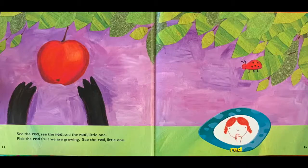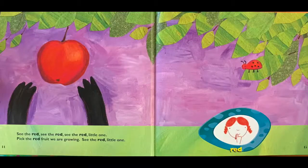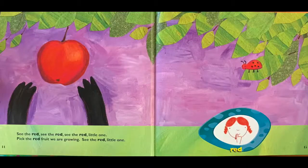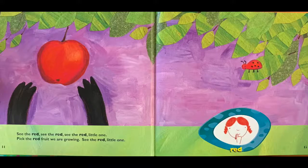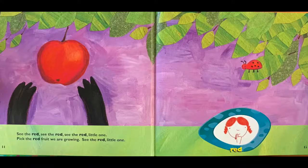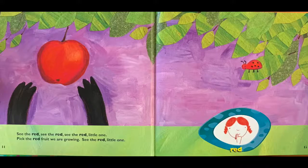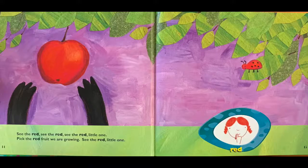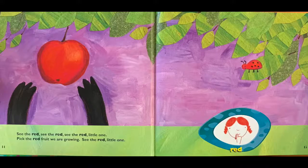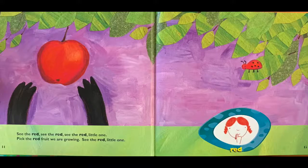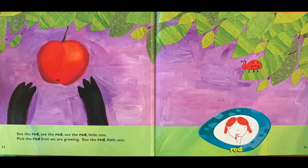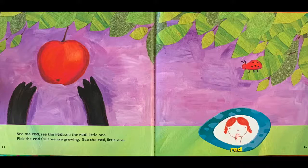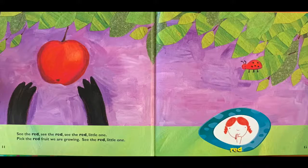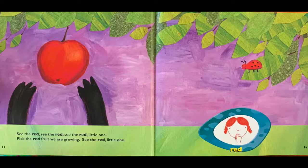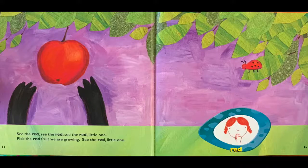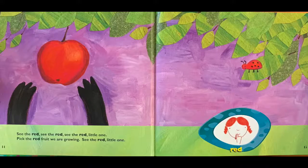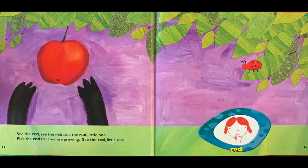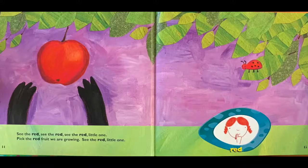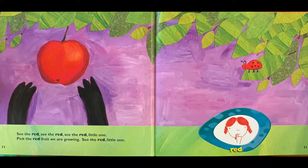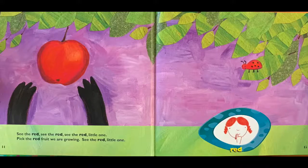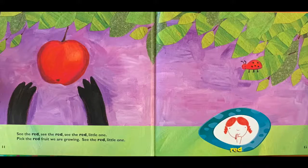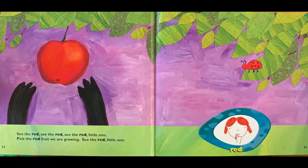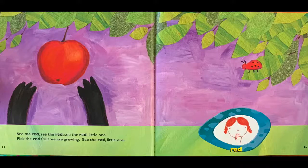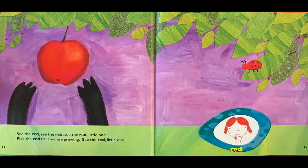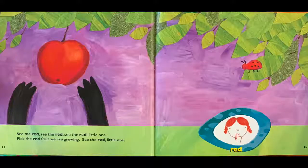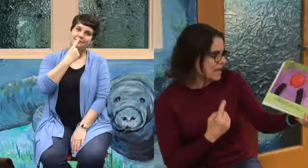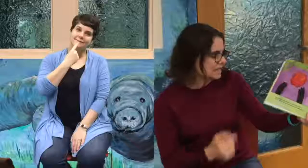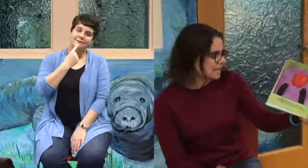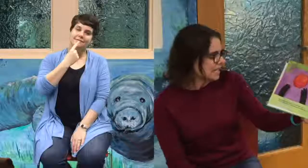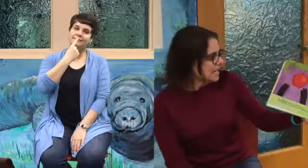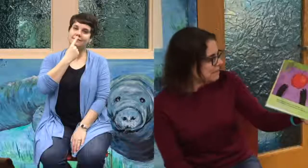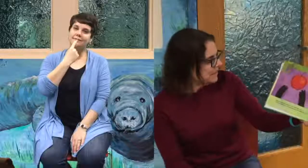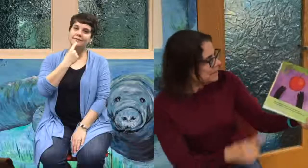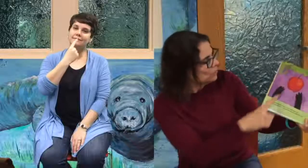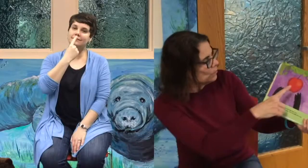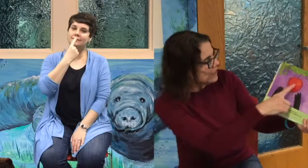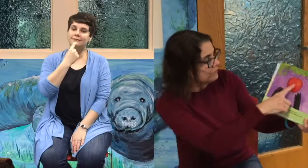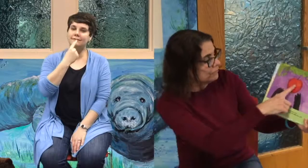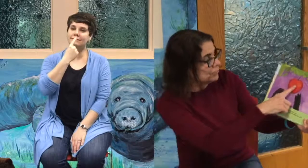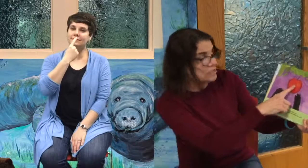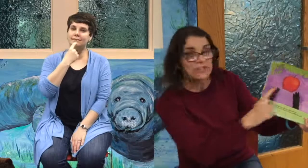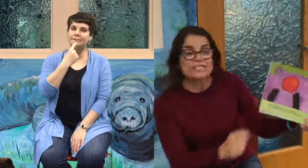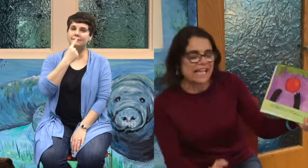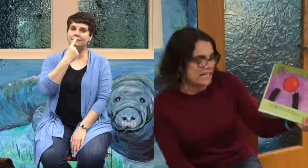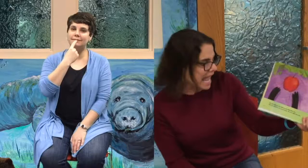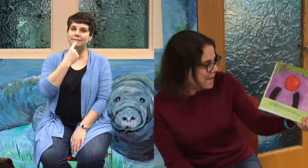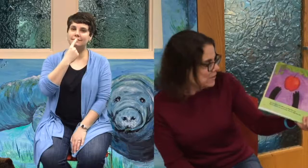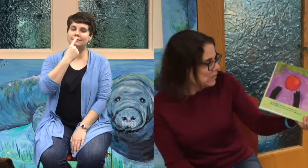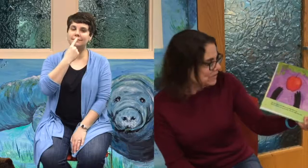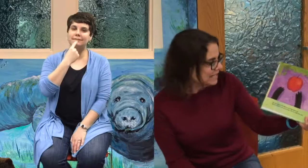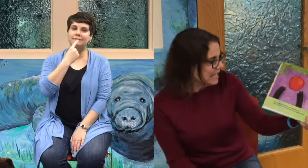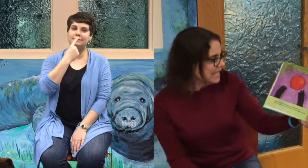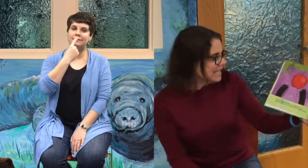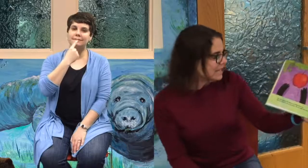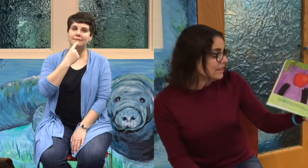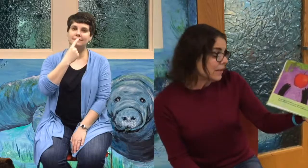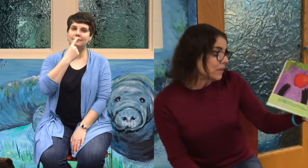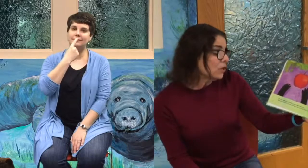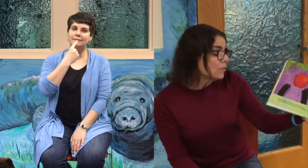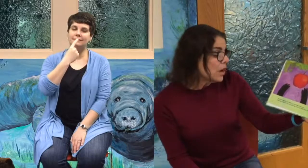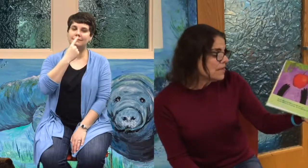one? See the red, little one. Pick the red fruit. It looks like an apple that we are growing.